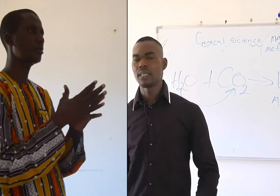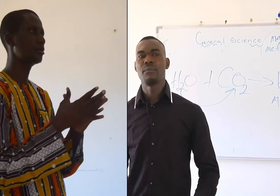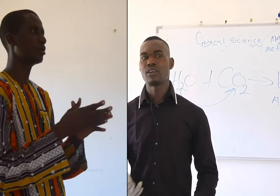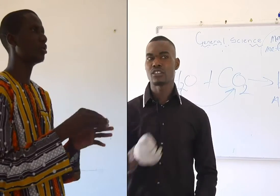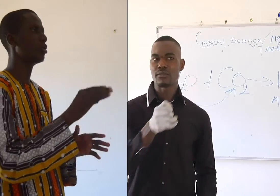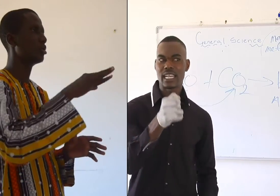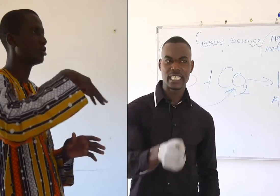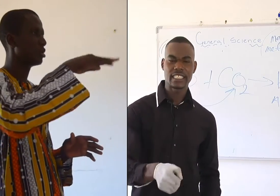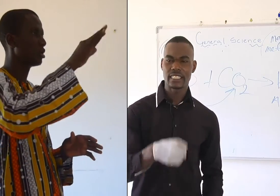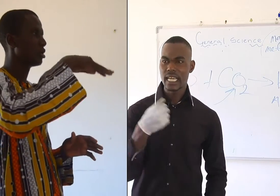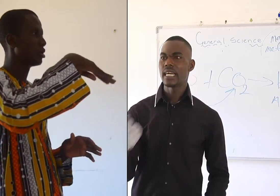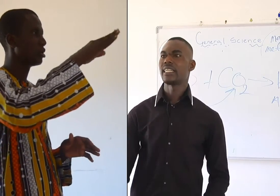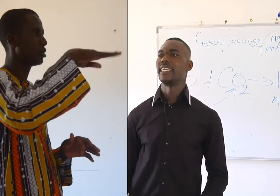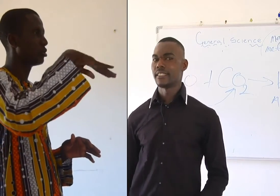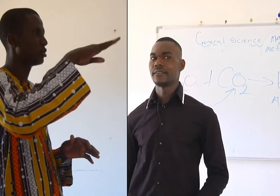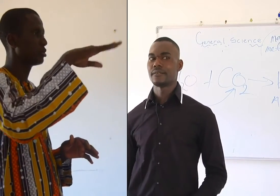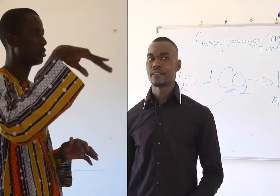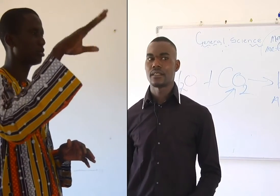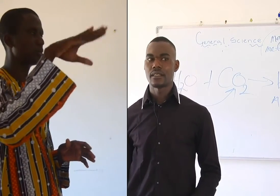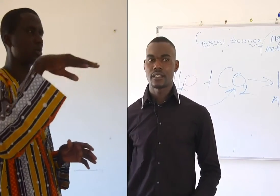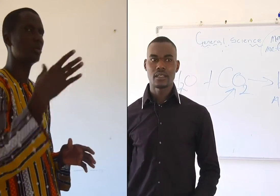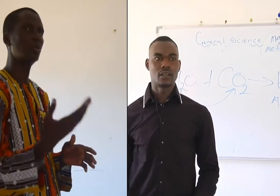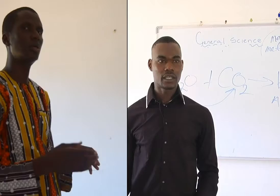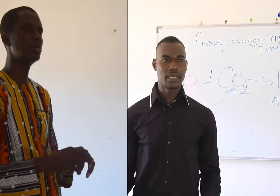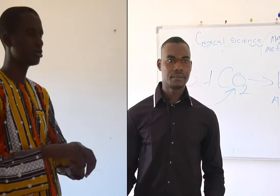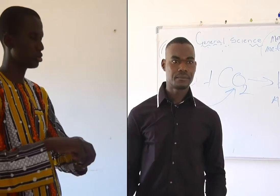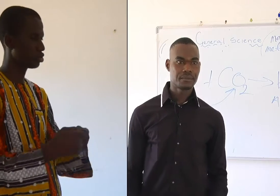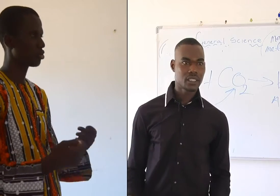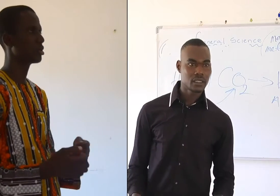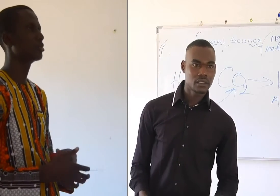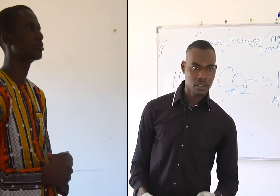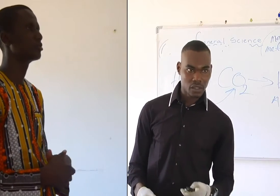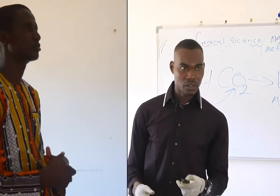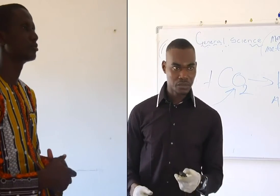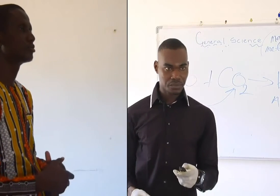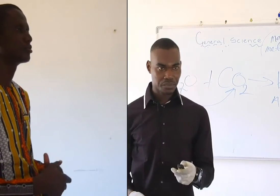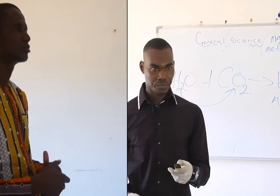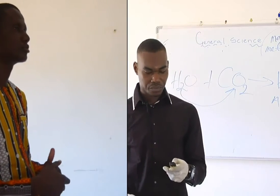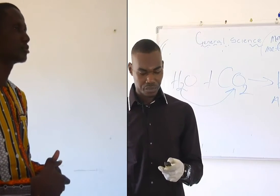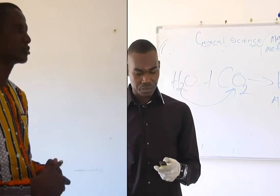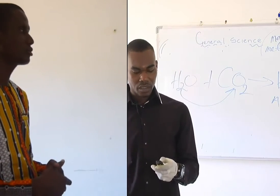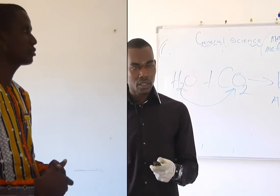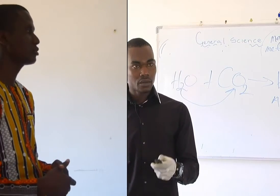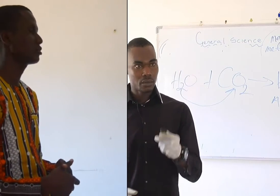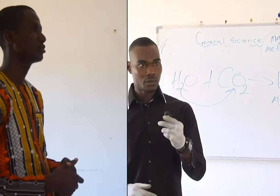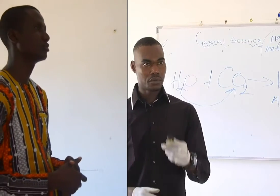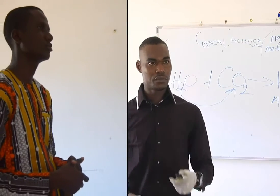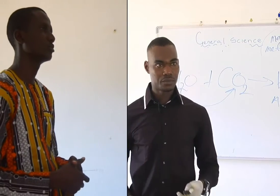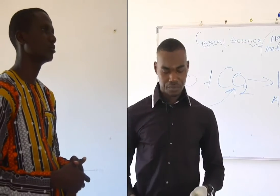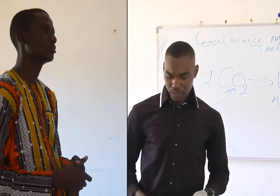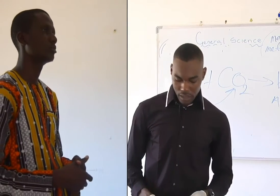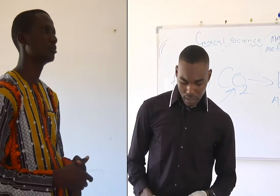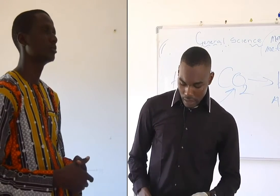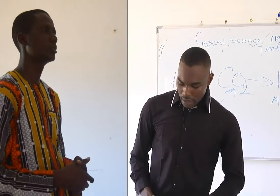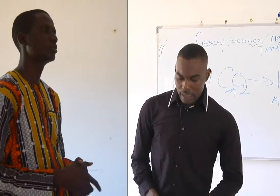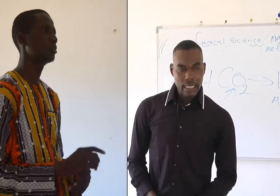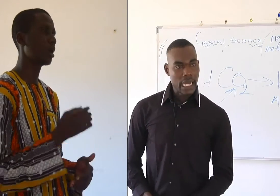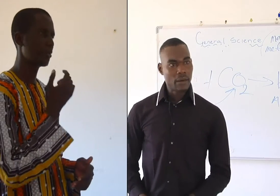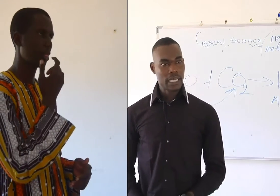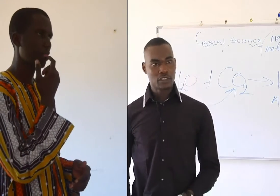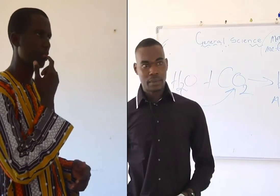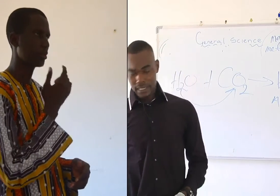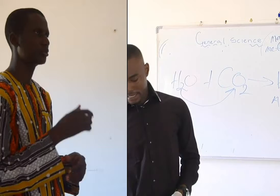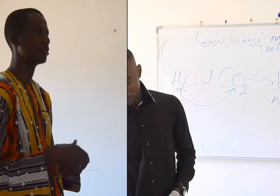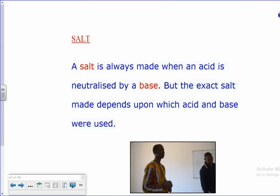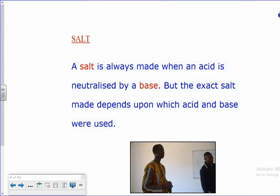corroded because of acid rain. Okay? Good. So we move.